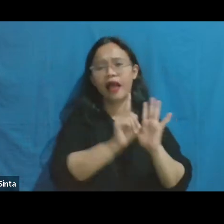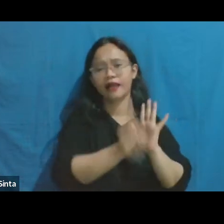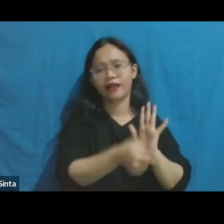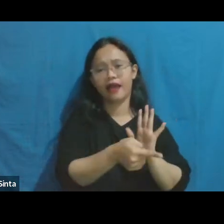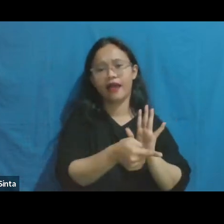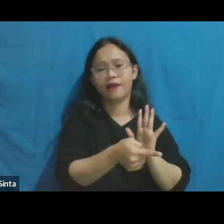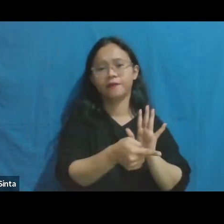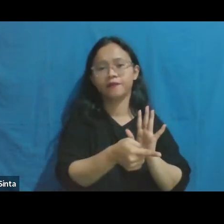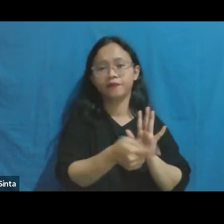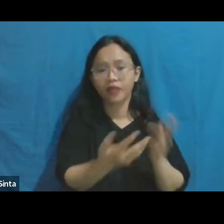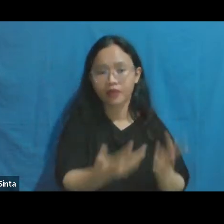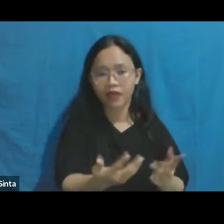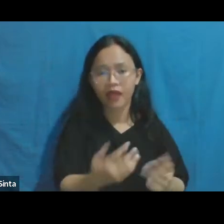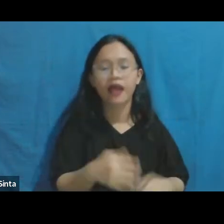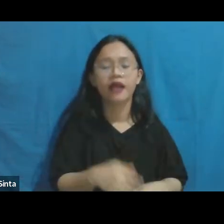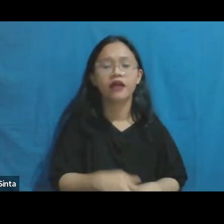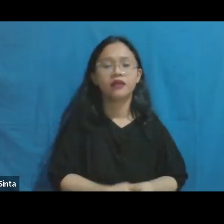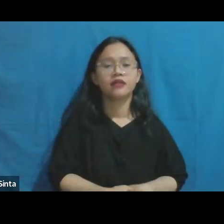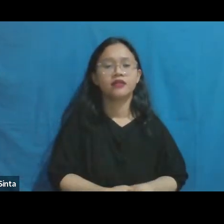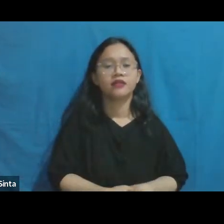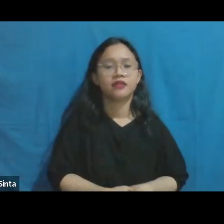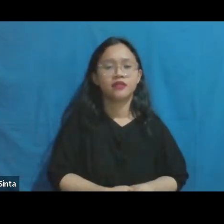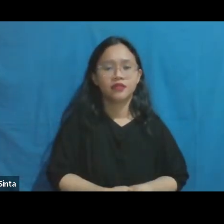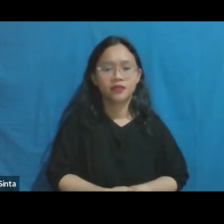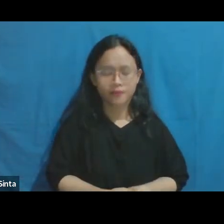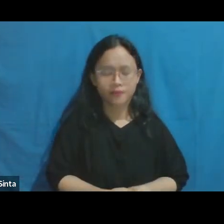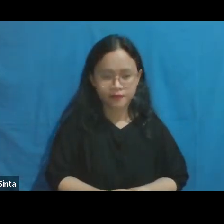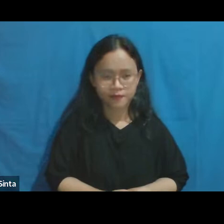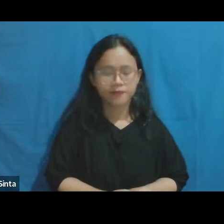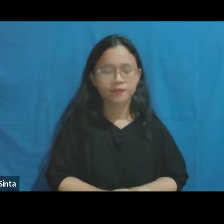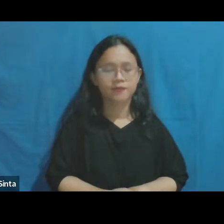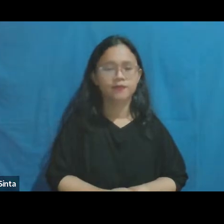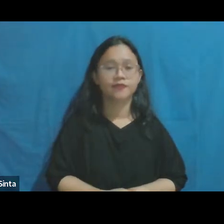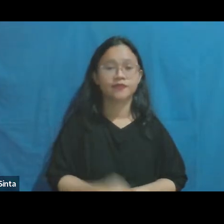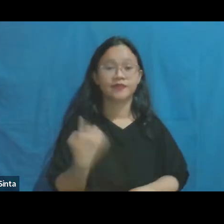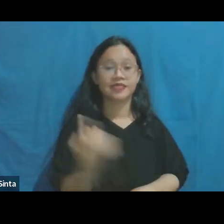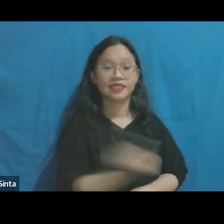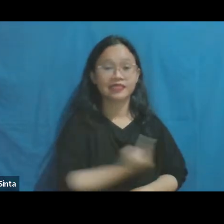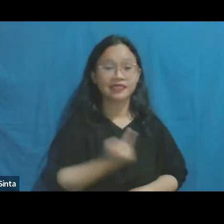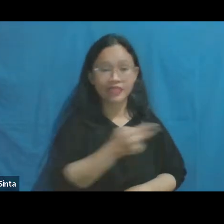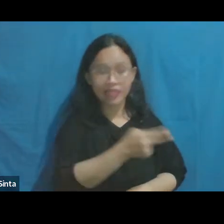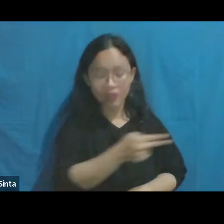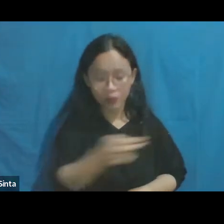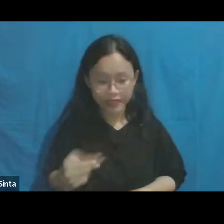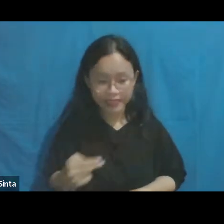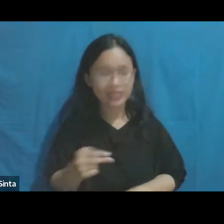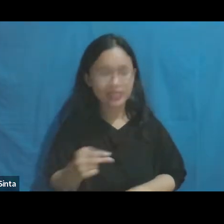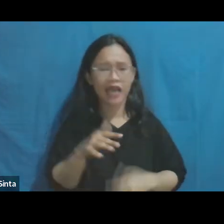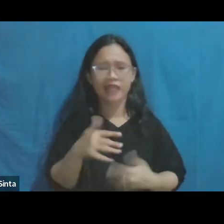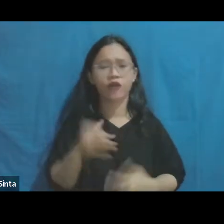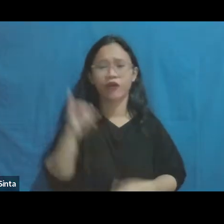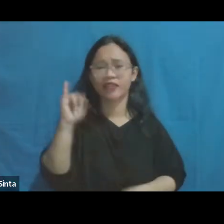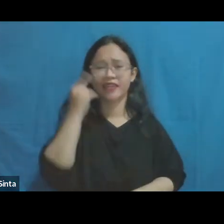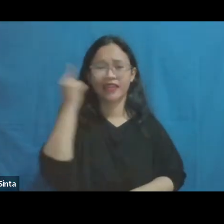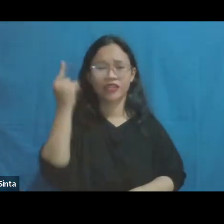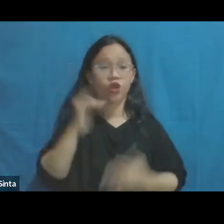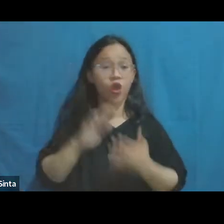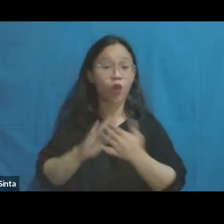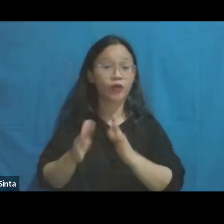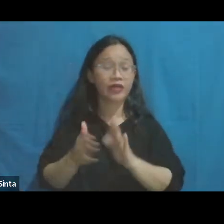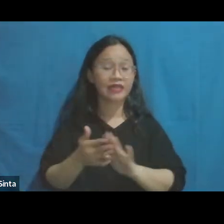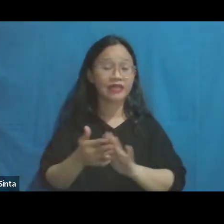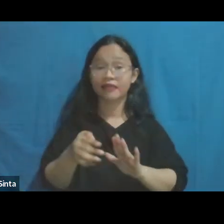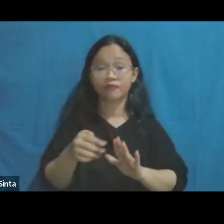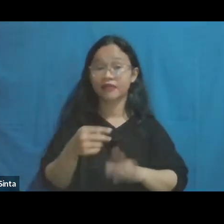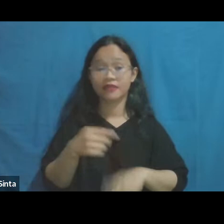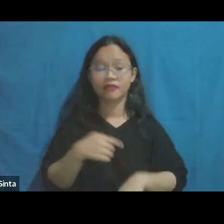thing that we Indonesian or we the international community never